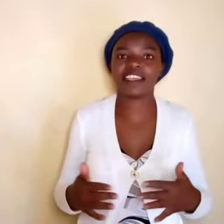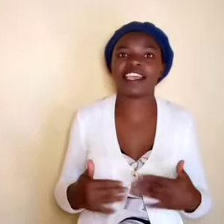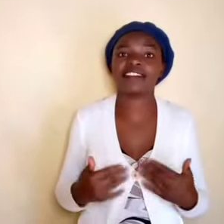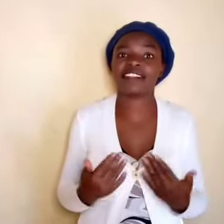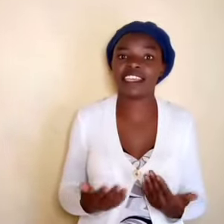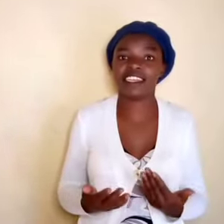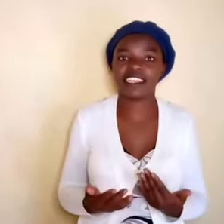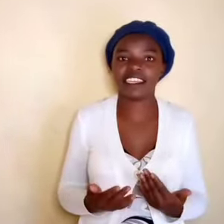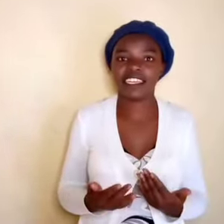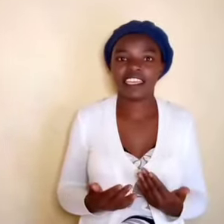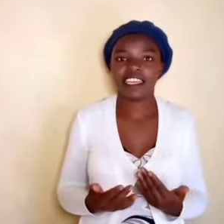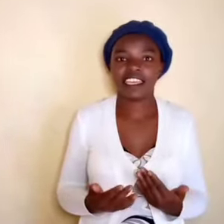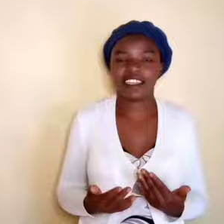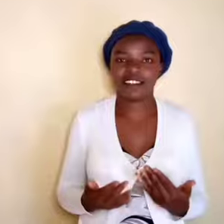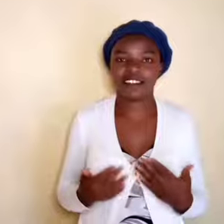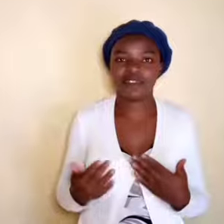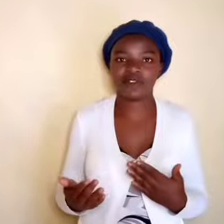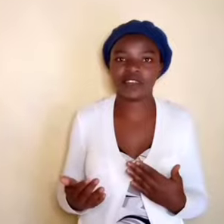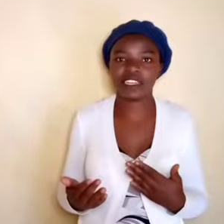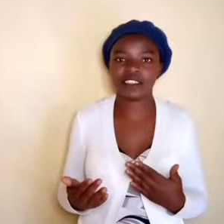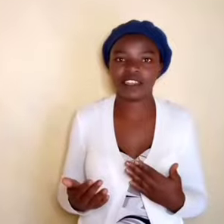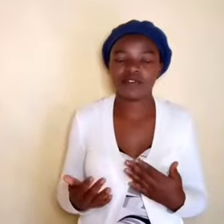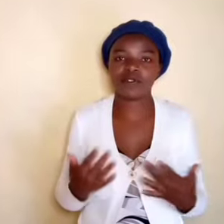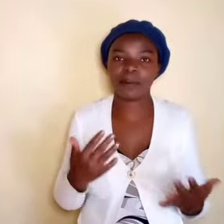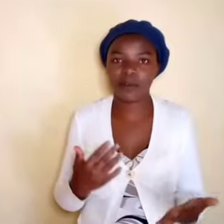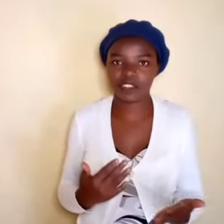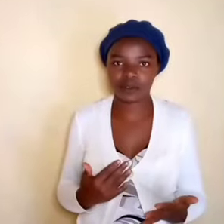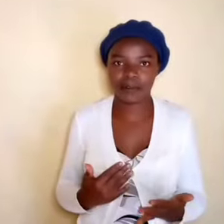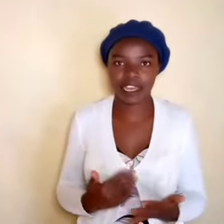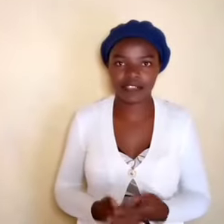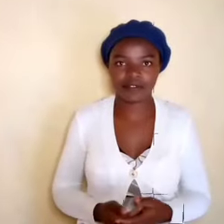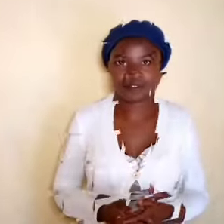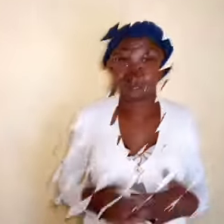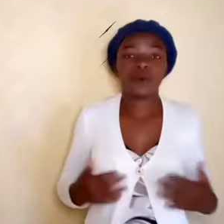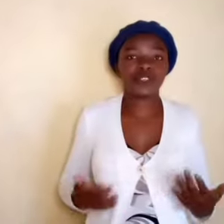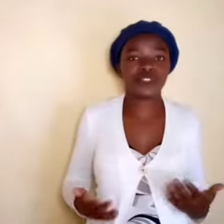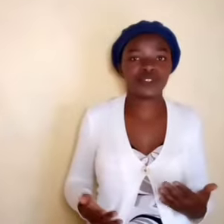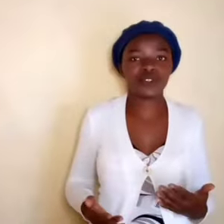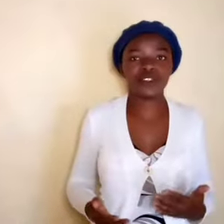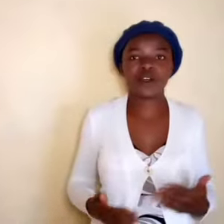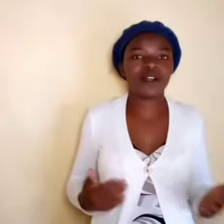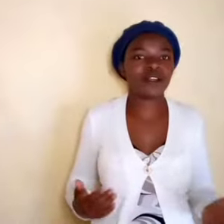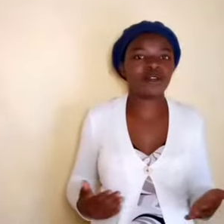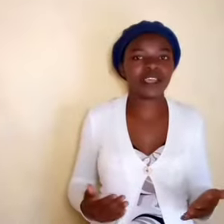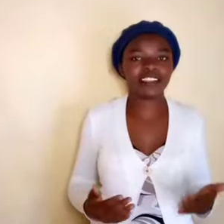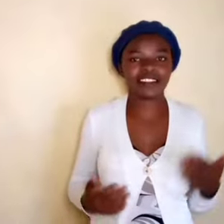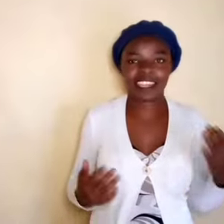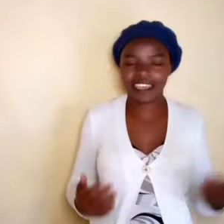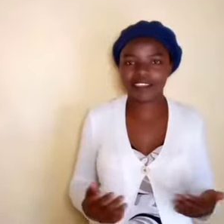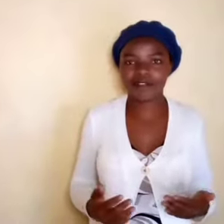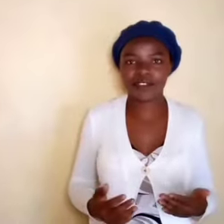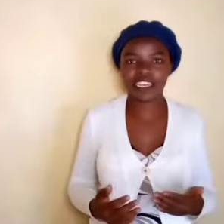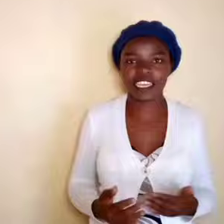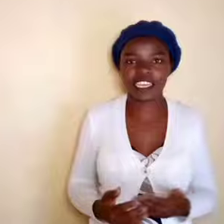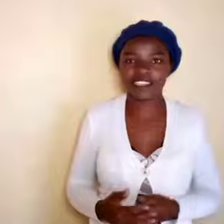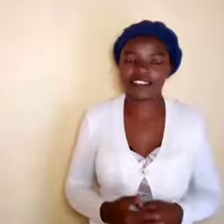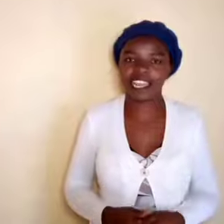are signing is different from what you believe. We should always carefully